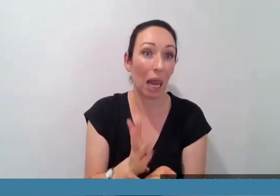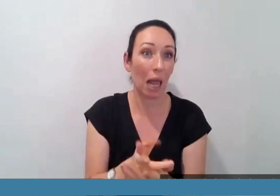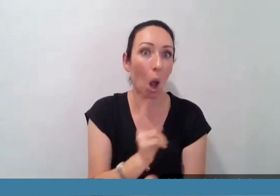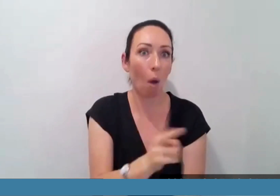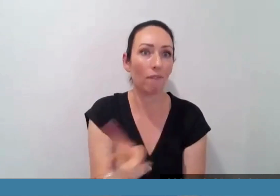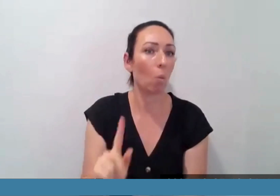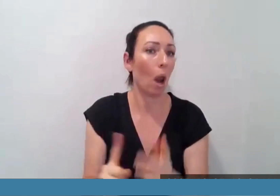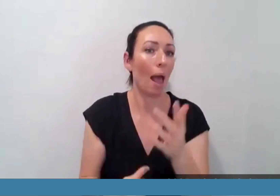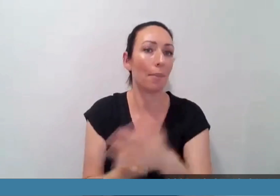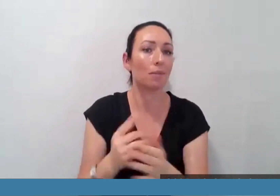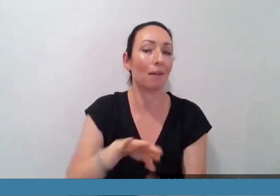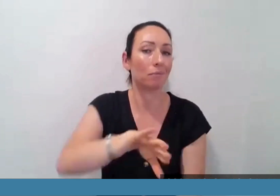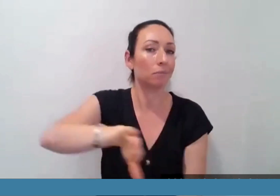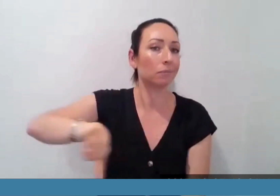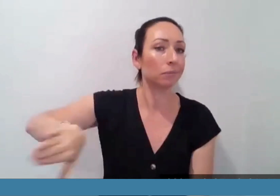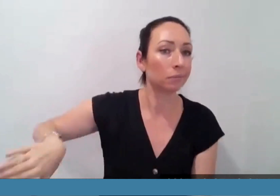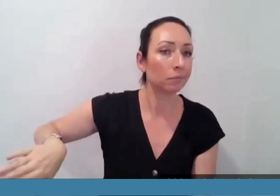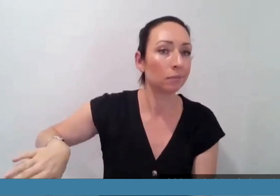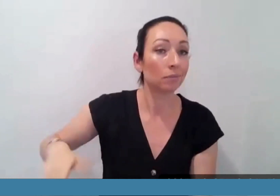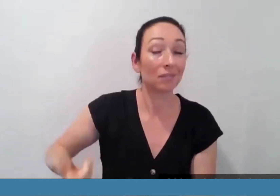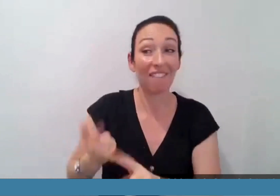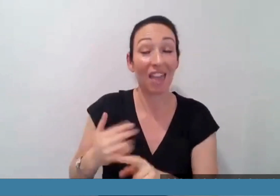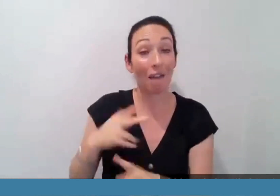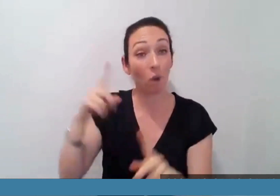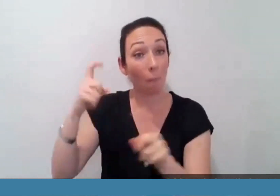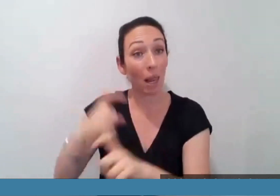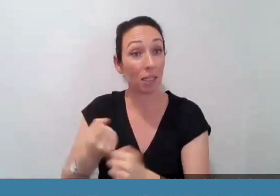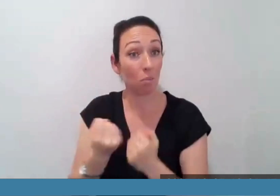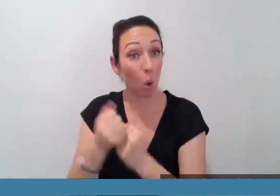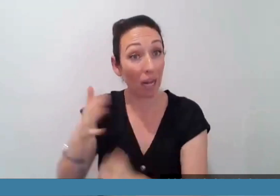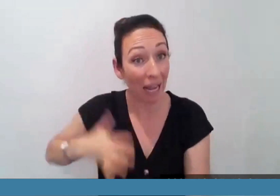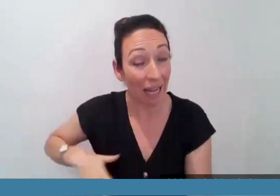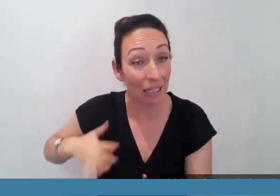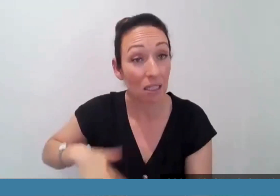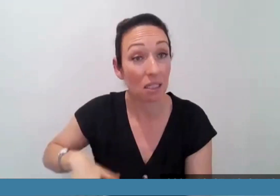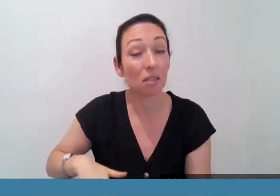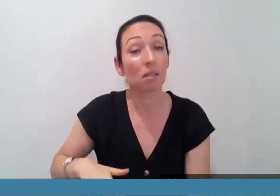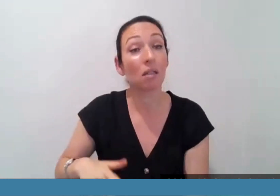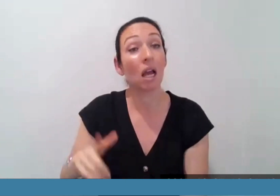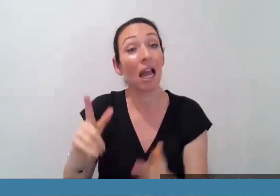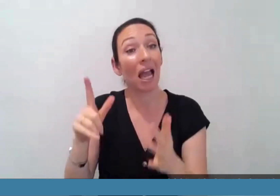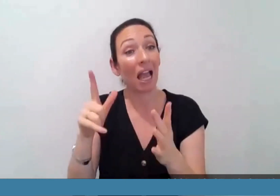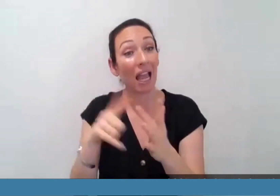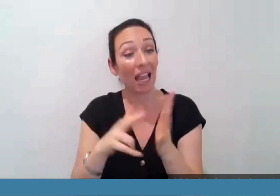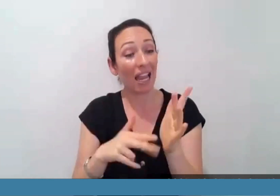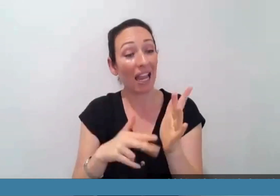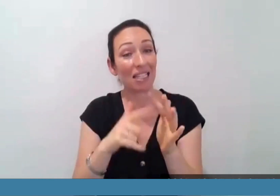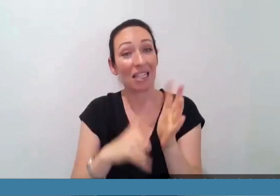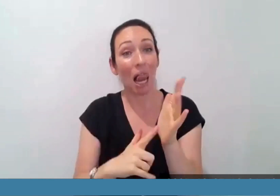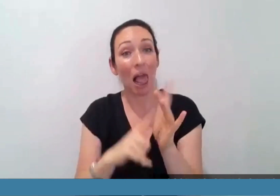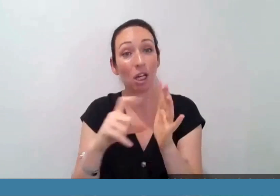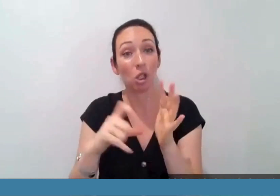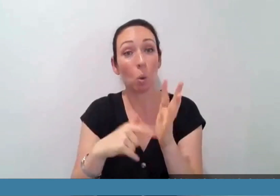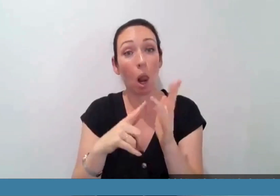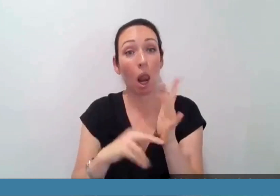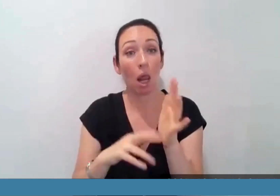complex support needs, intellectual disability, or Aboriginal and Torres Strait Islander people